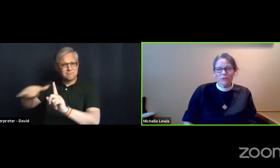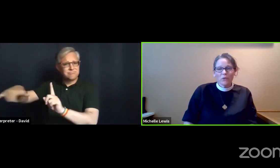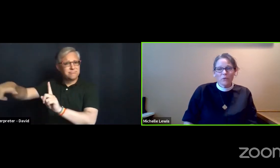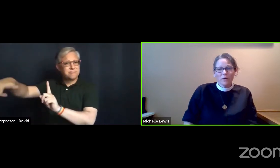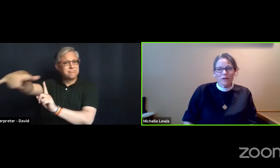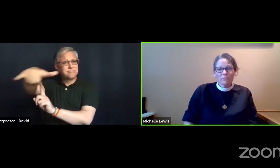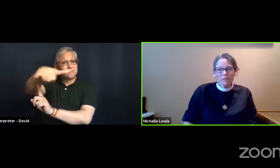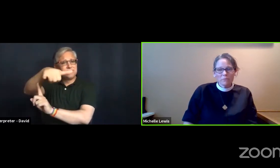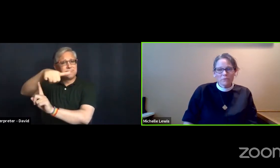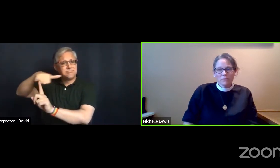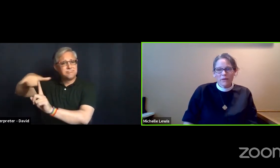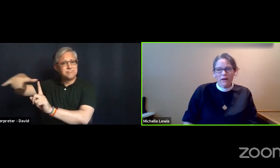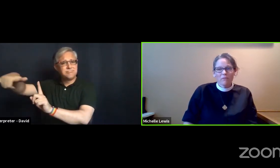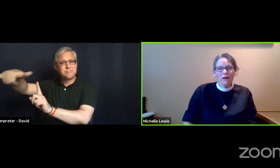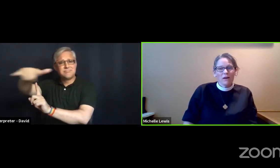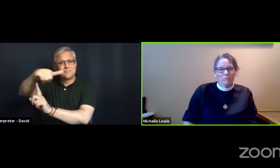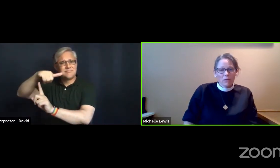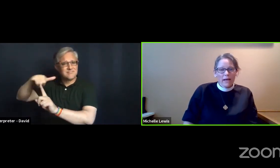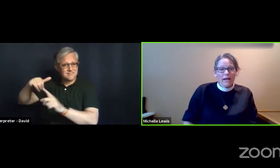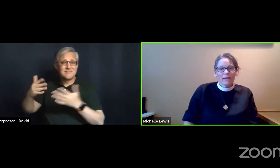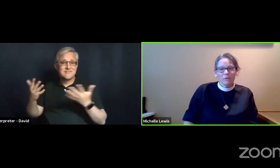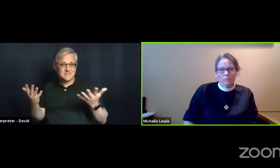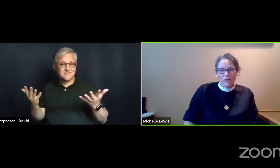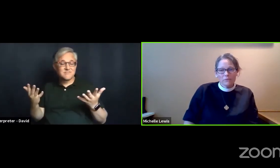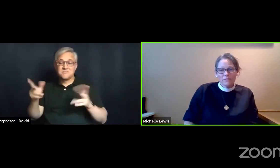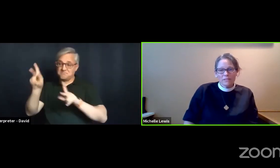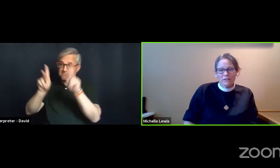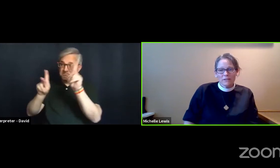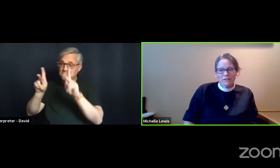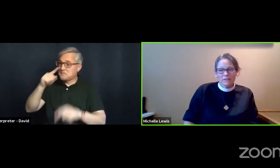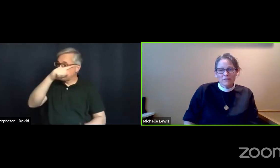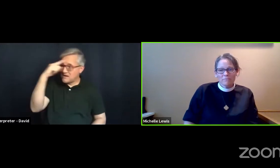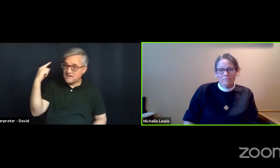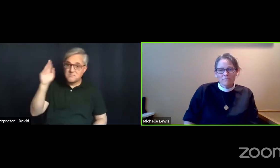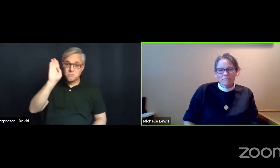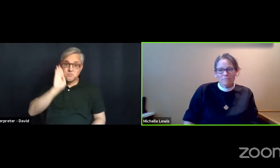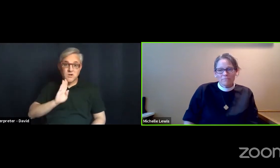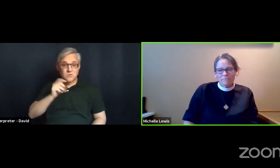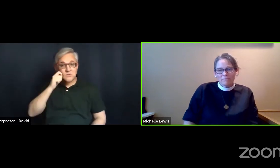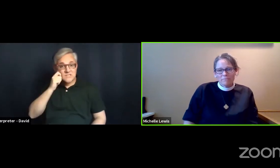We know people who have black and brown skin